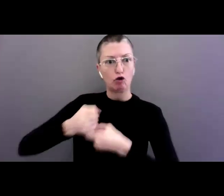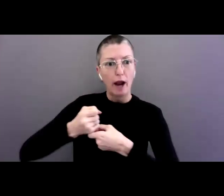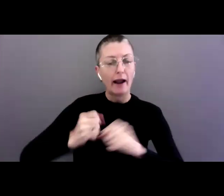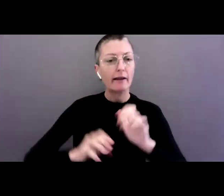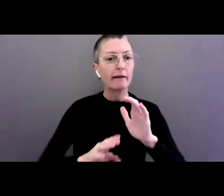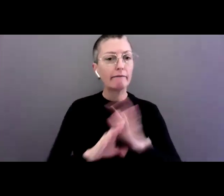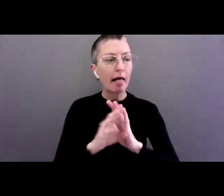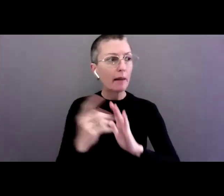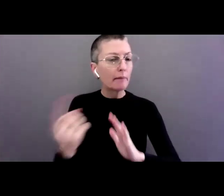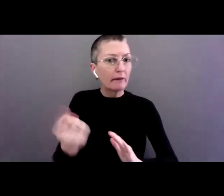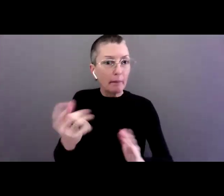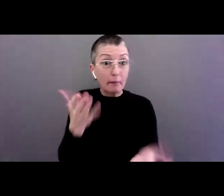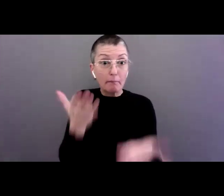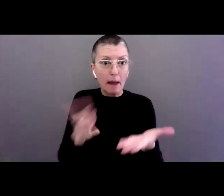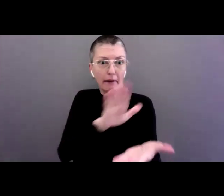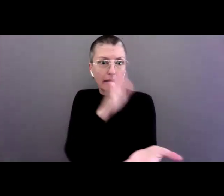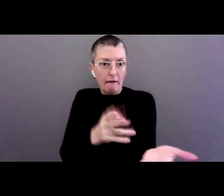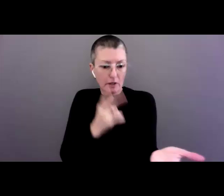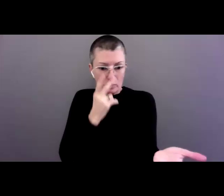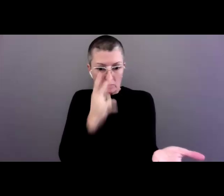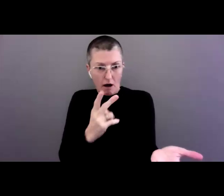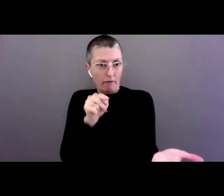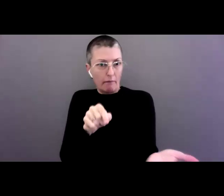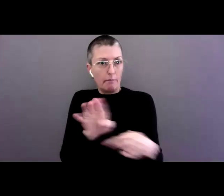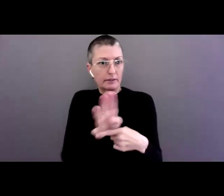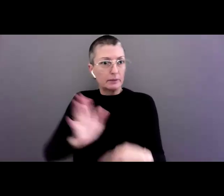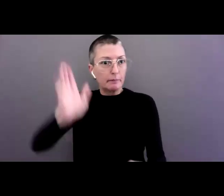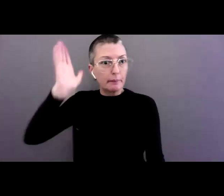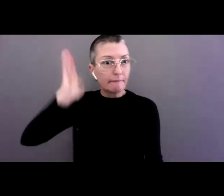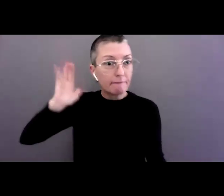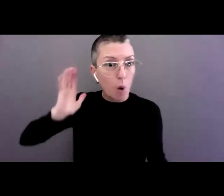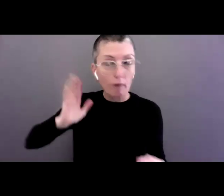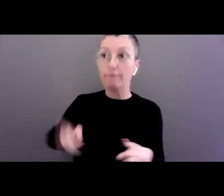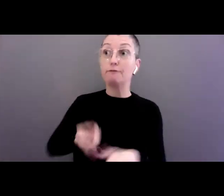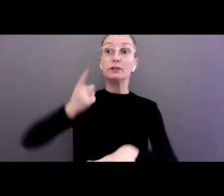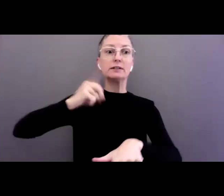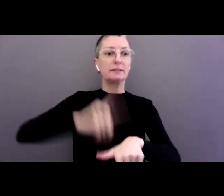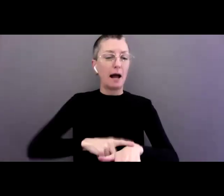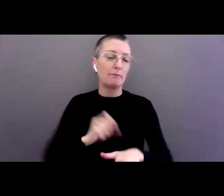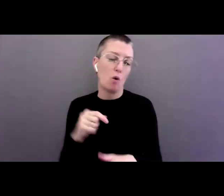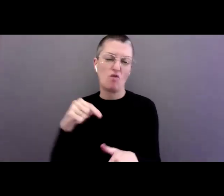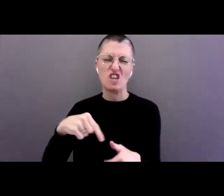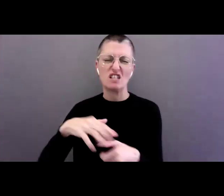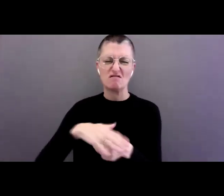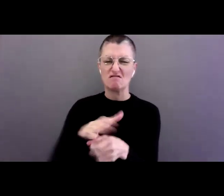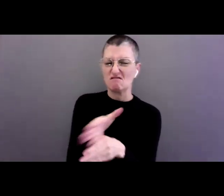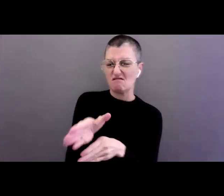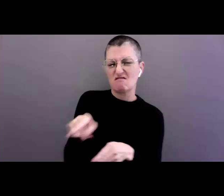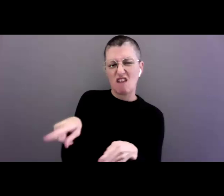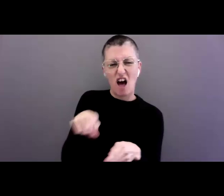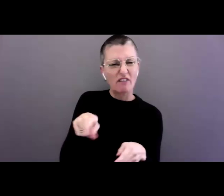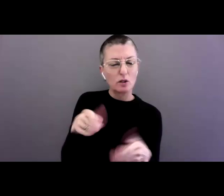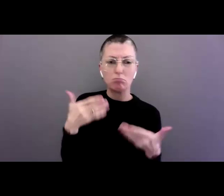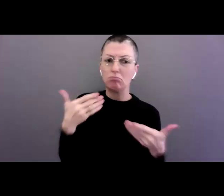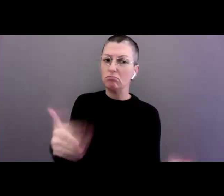that may have never been heard of, right? So, in this space, they tend to have to go to